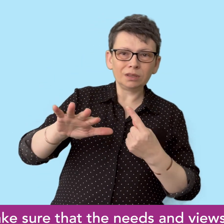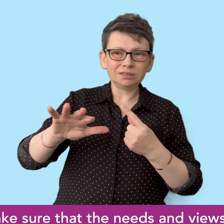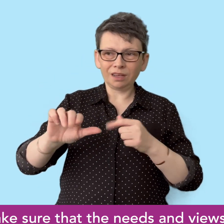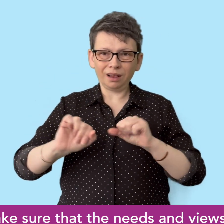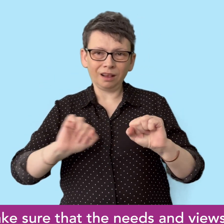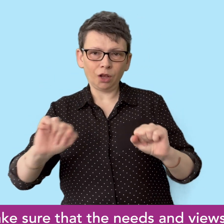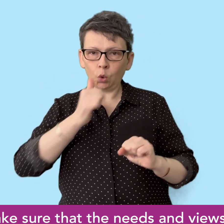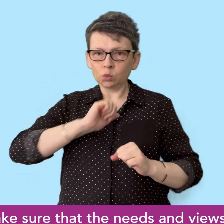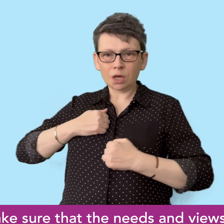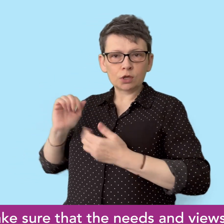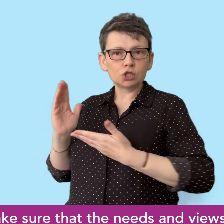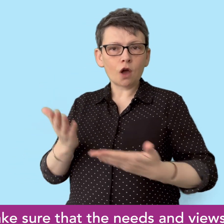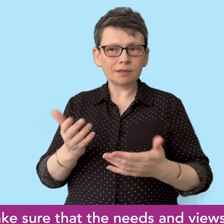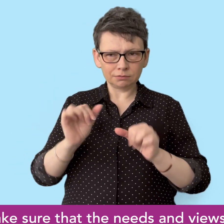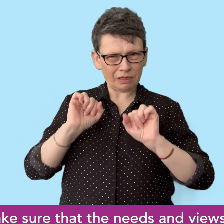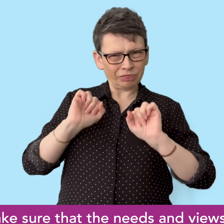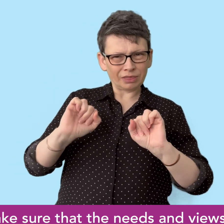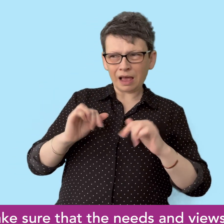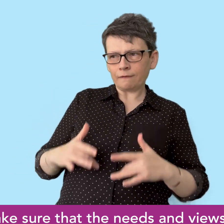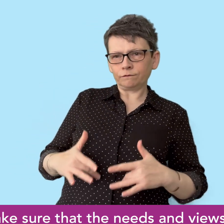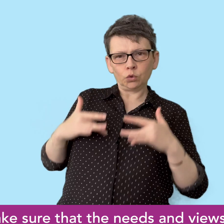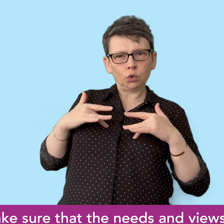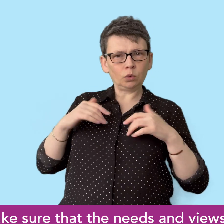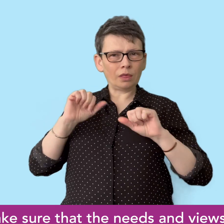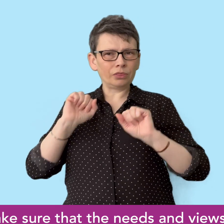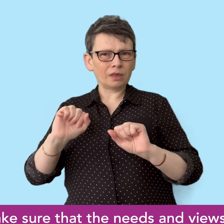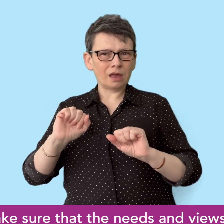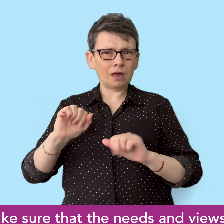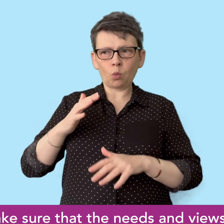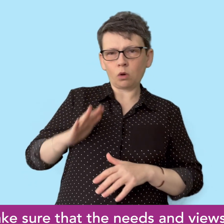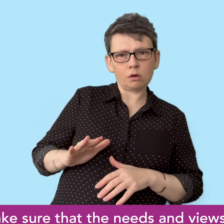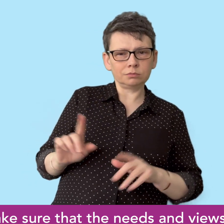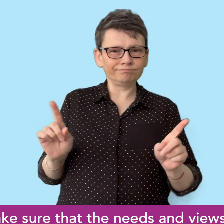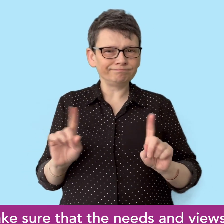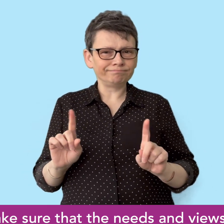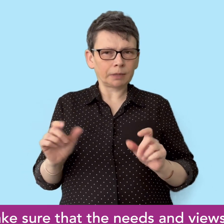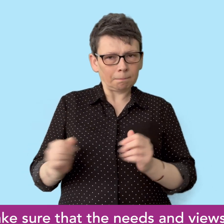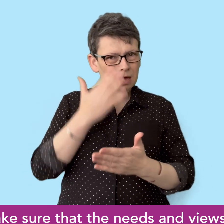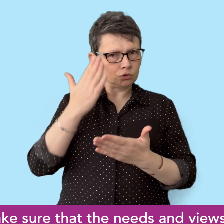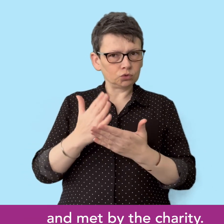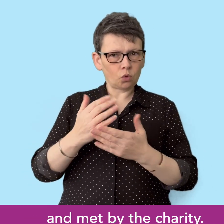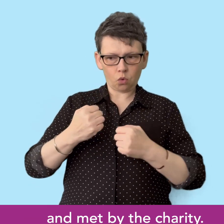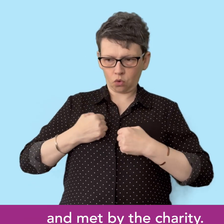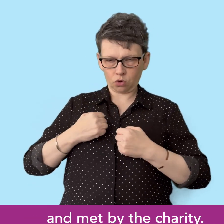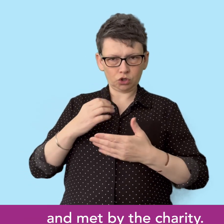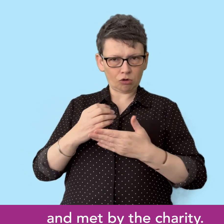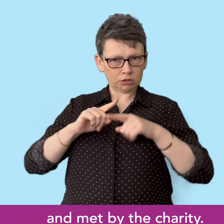Make sure that the needs and views of the people who use our services are considered and met by